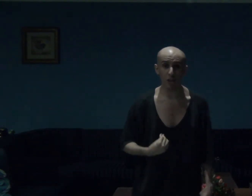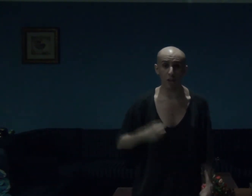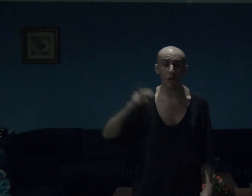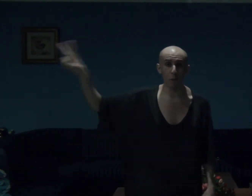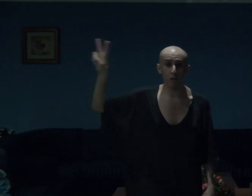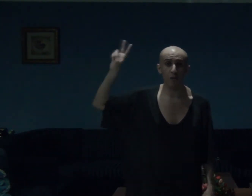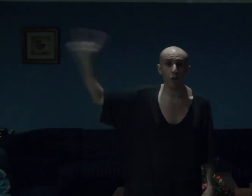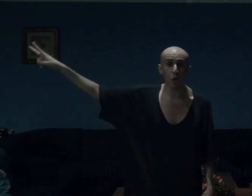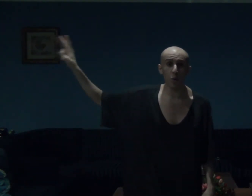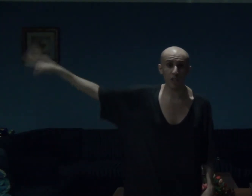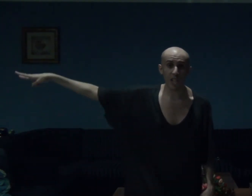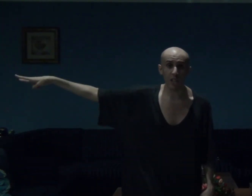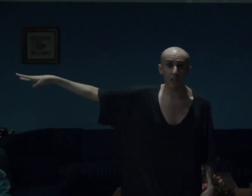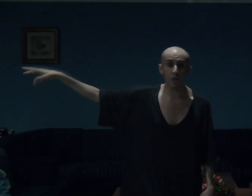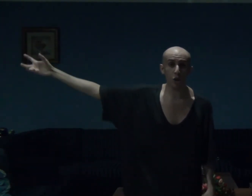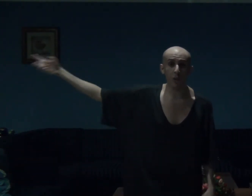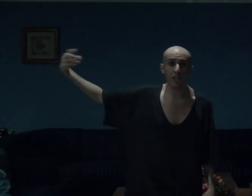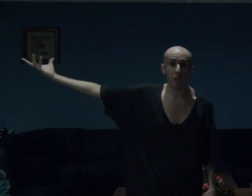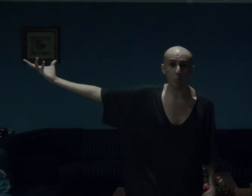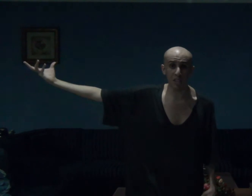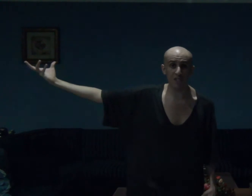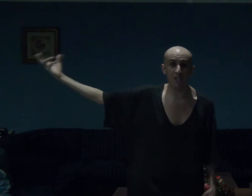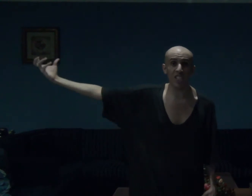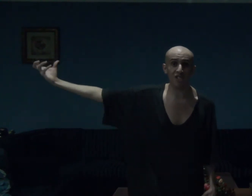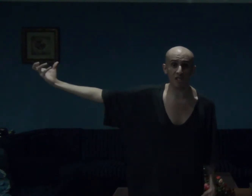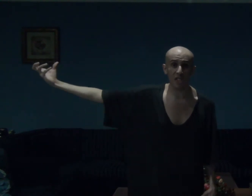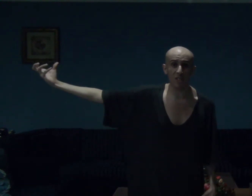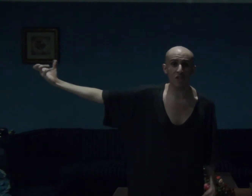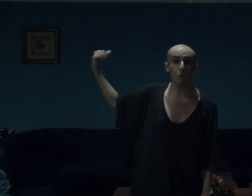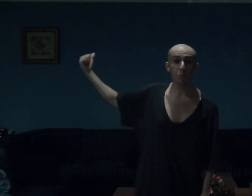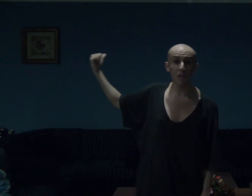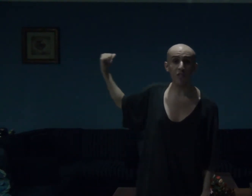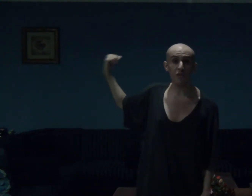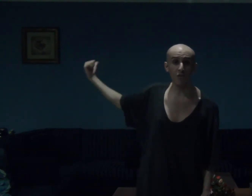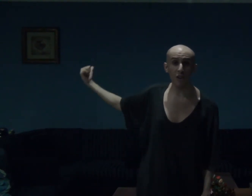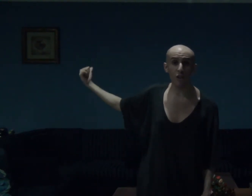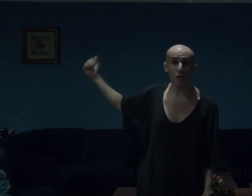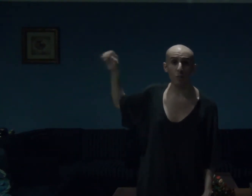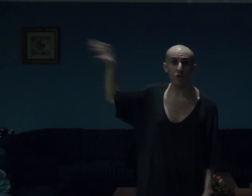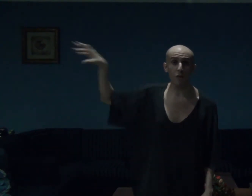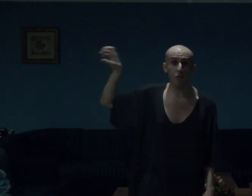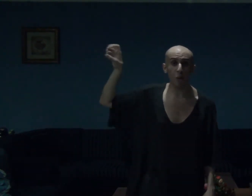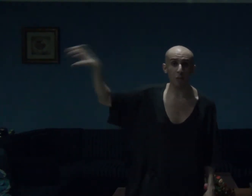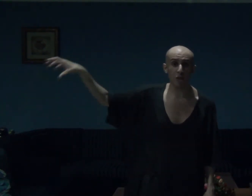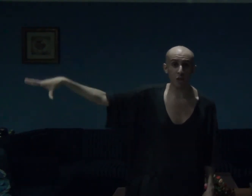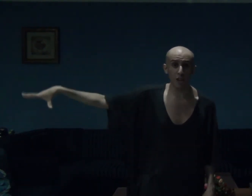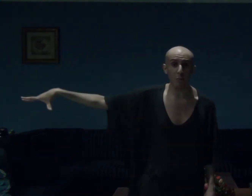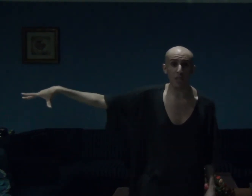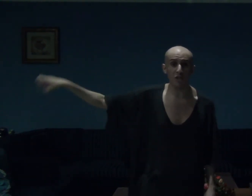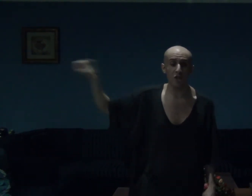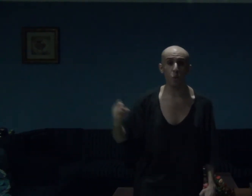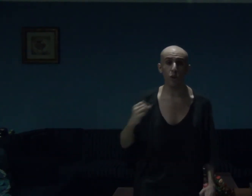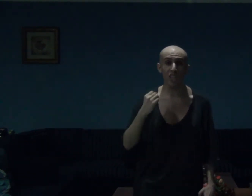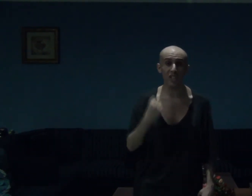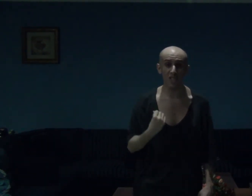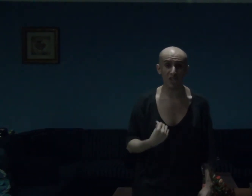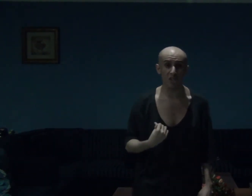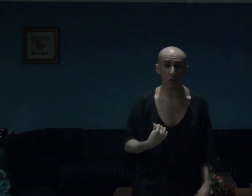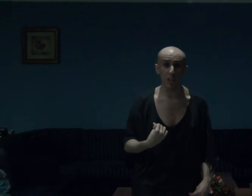daughter, both of who were killed during the prison incident in previous volumes of Robert Kirkman's The Walking Dead series.